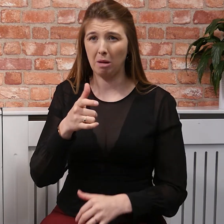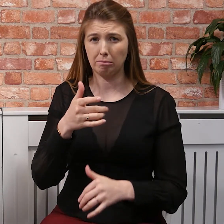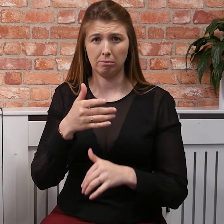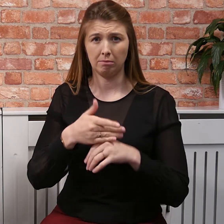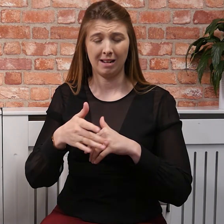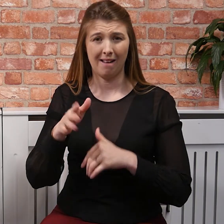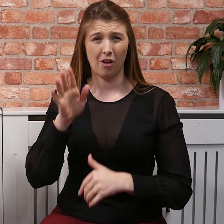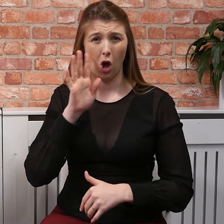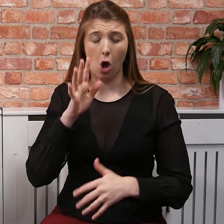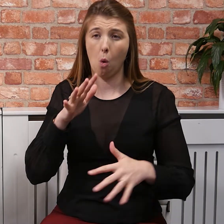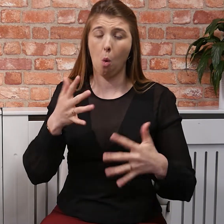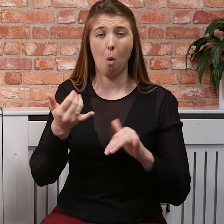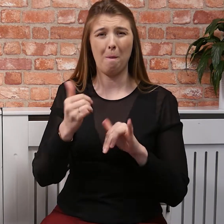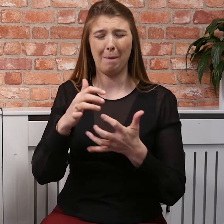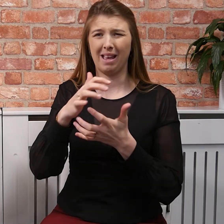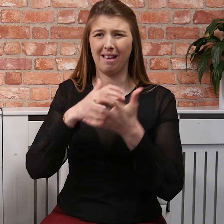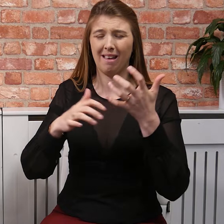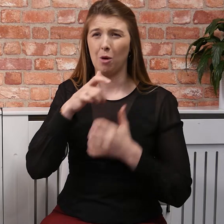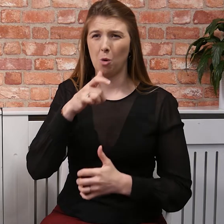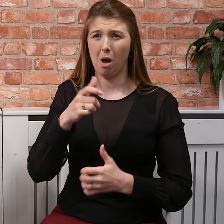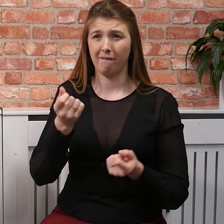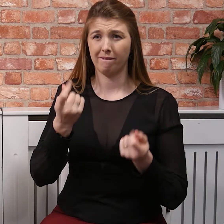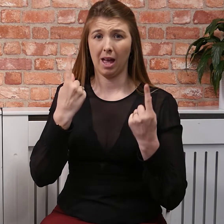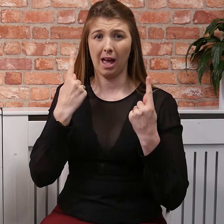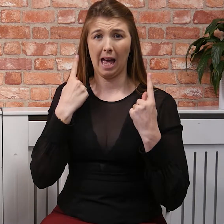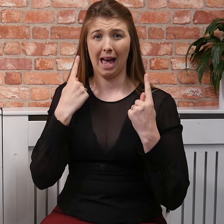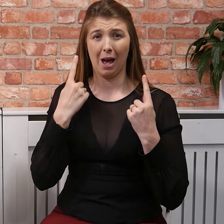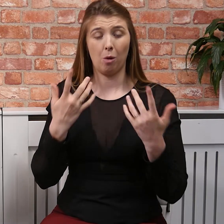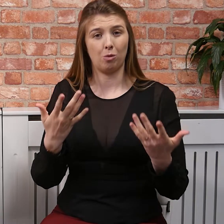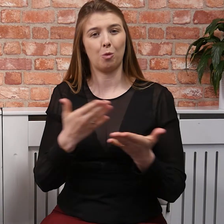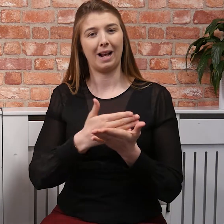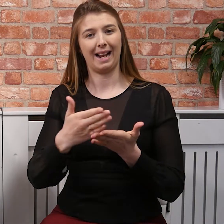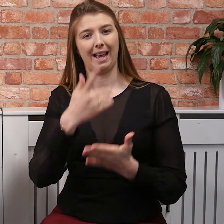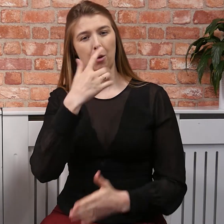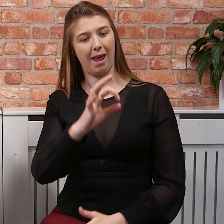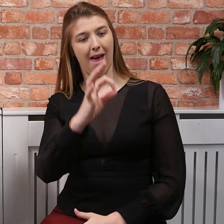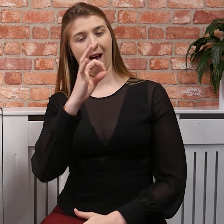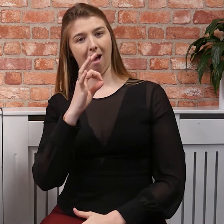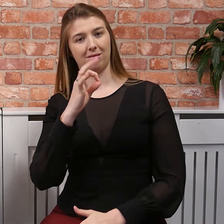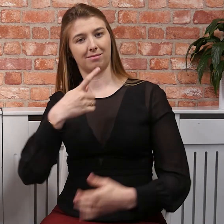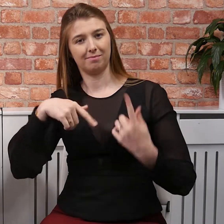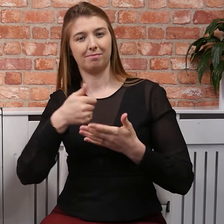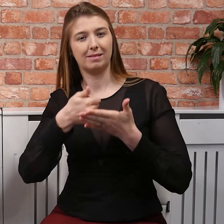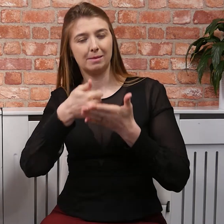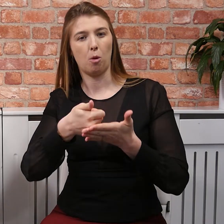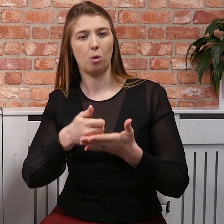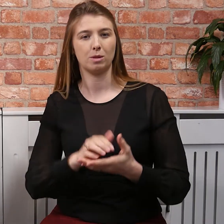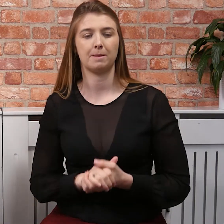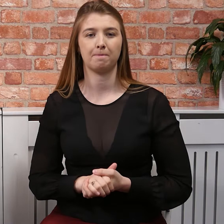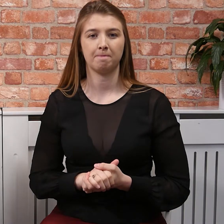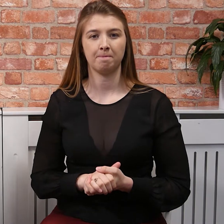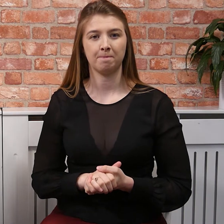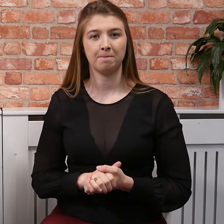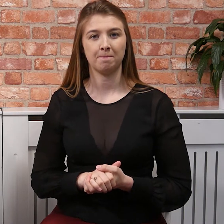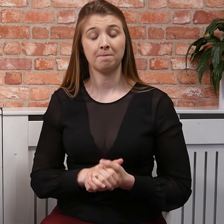just don't understand. So it makes sense to ask the question. And they sometimes ask us to